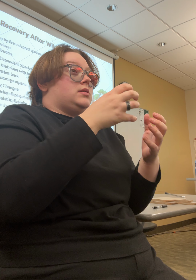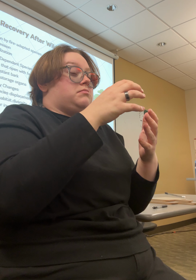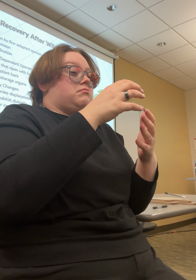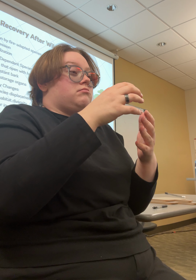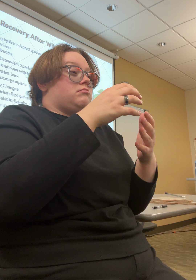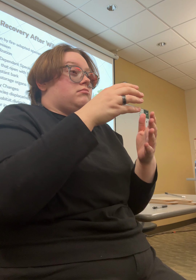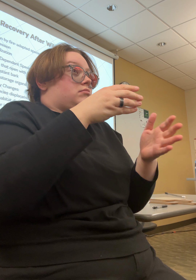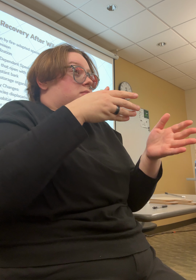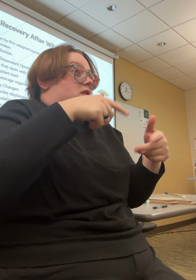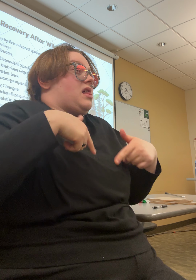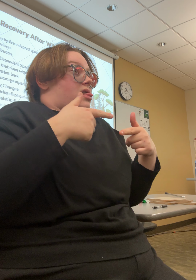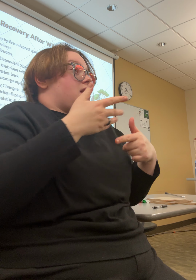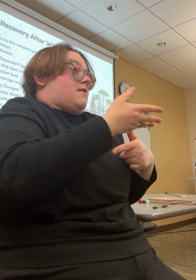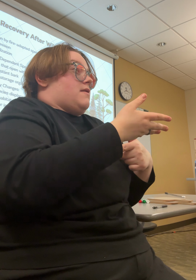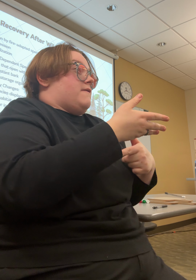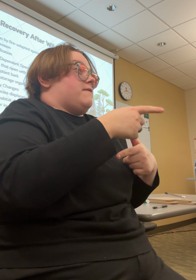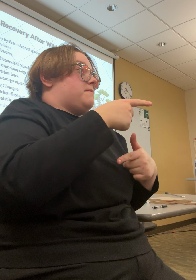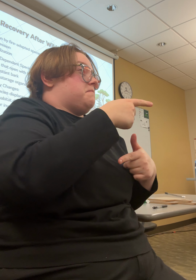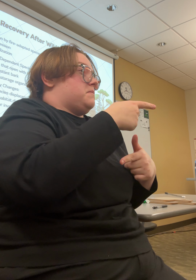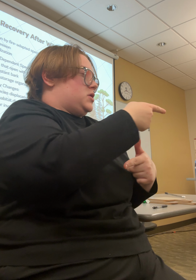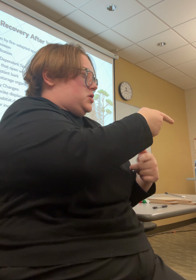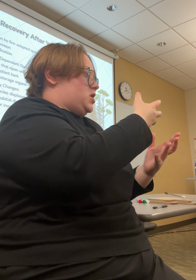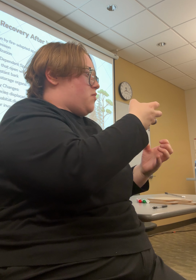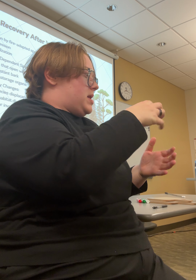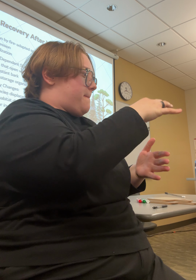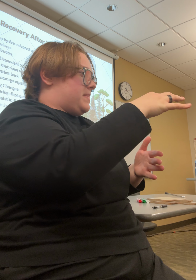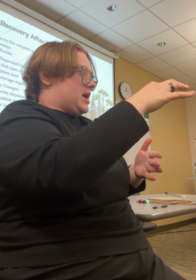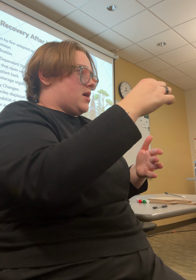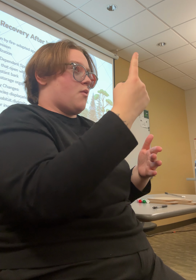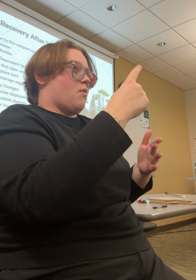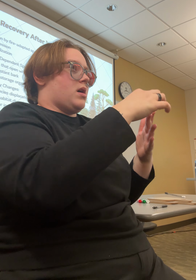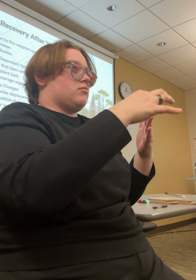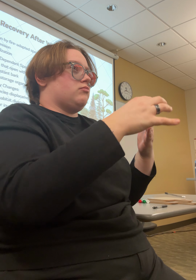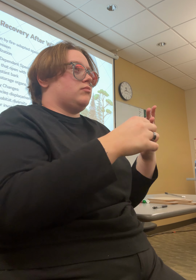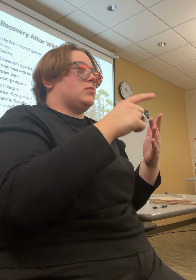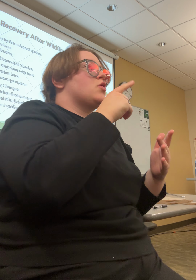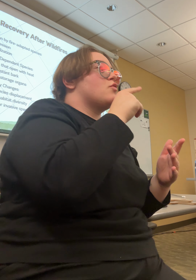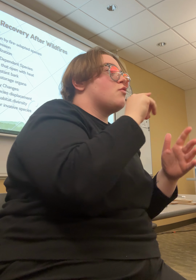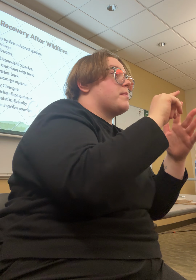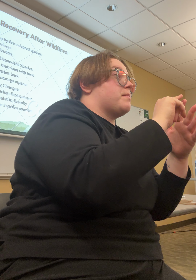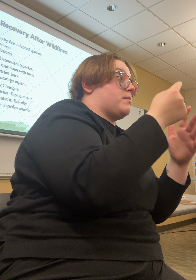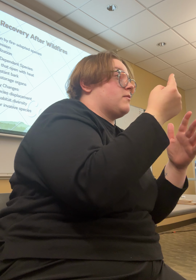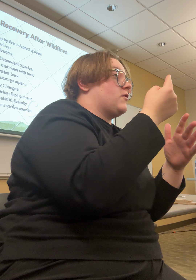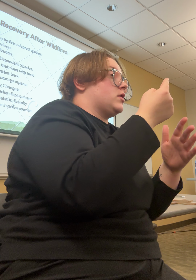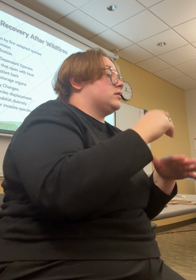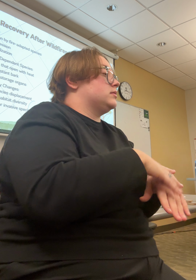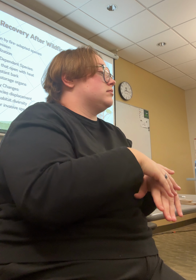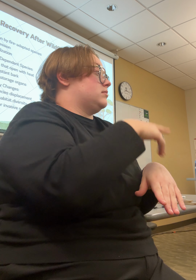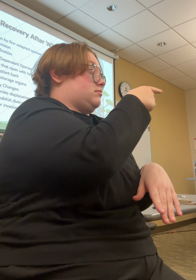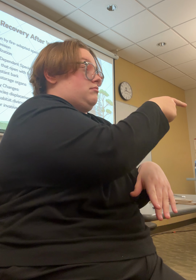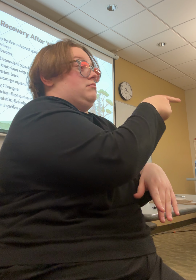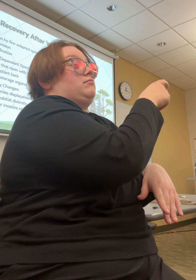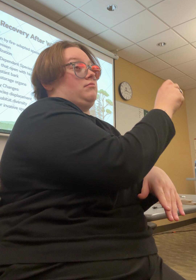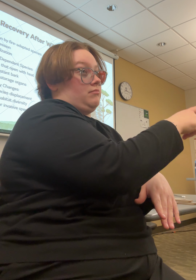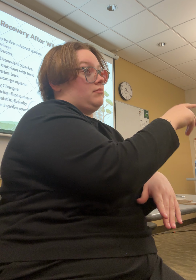option? Okay. Who wants to go first? Oh, me? Okay. Wait, I'm confused. Okay, so Does this- Chapter